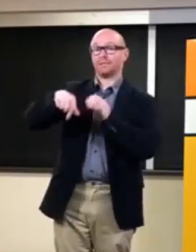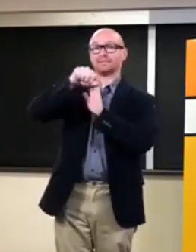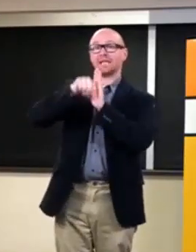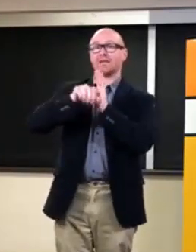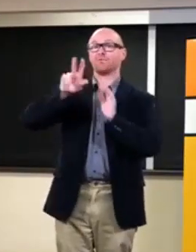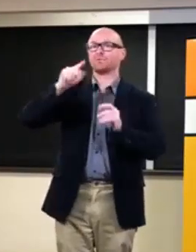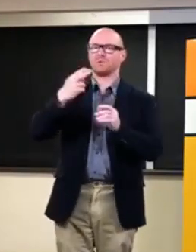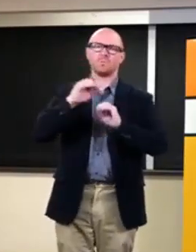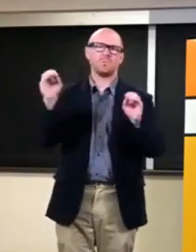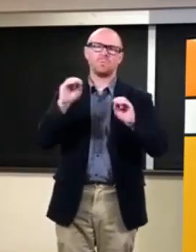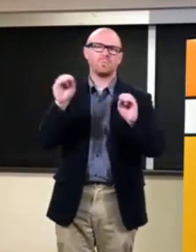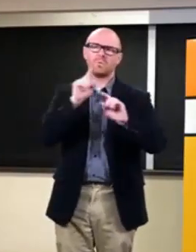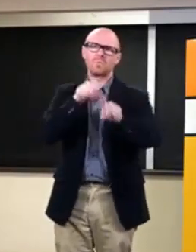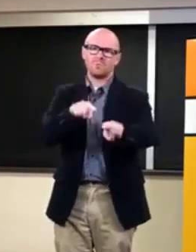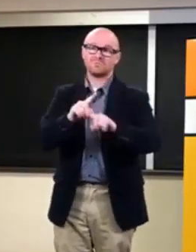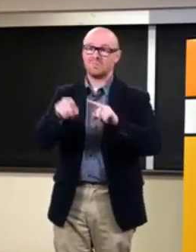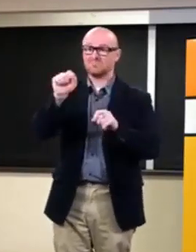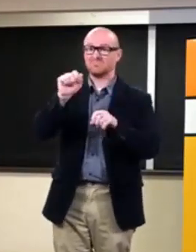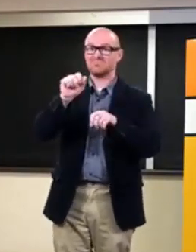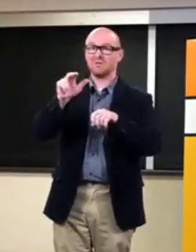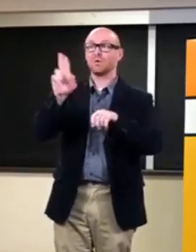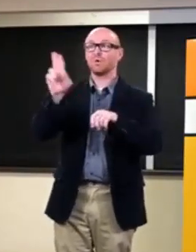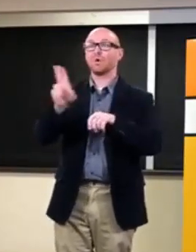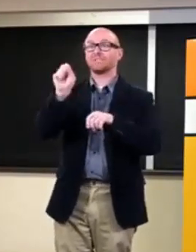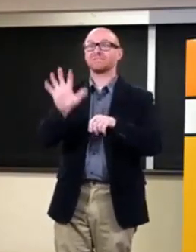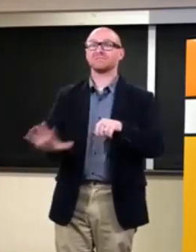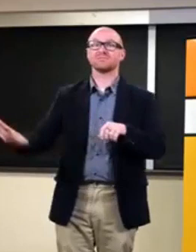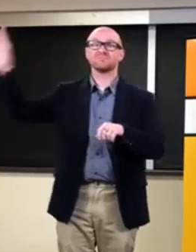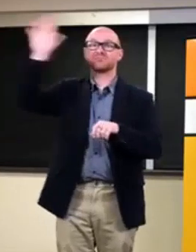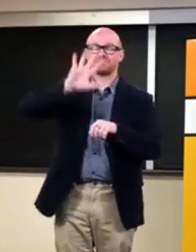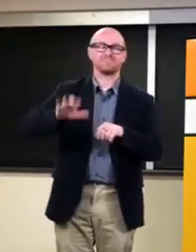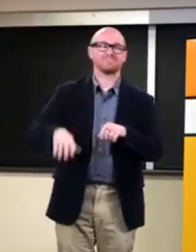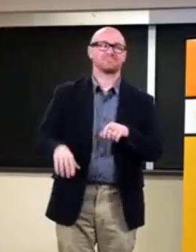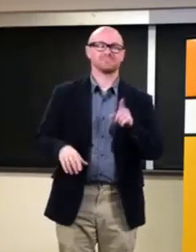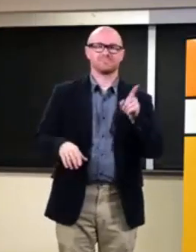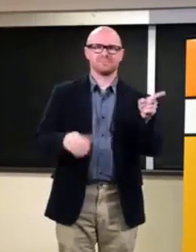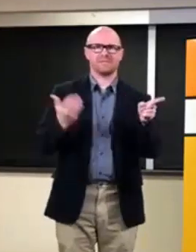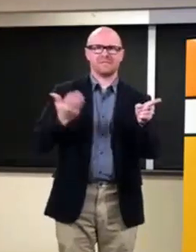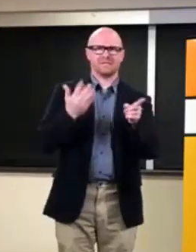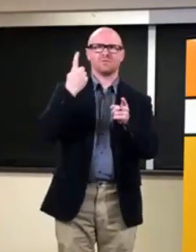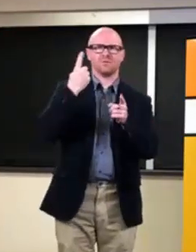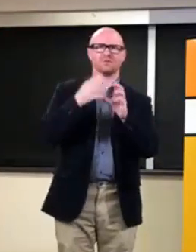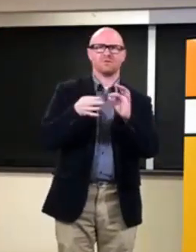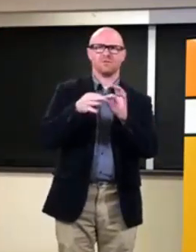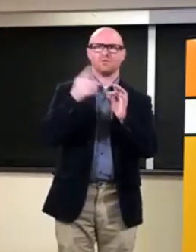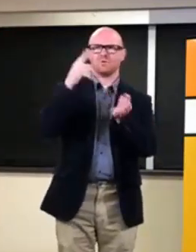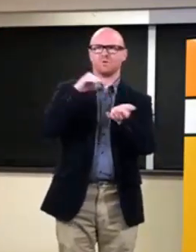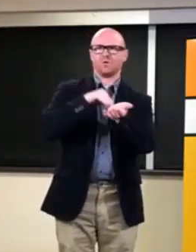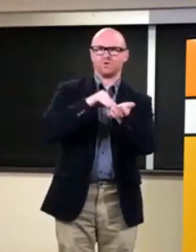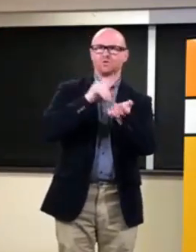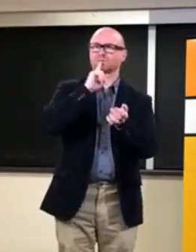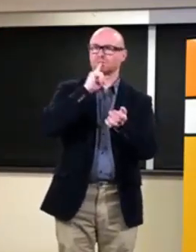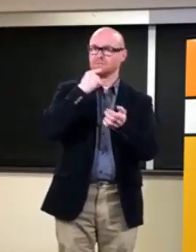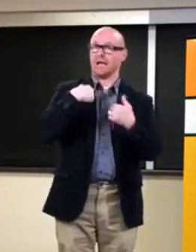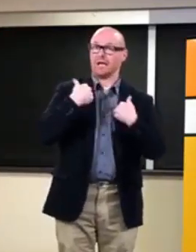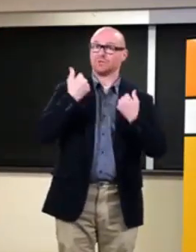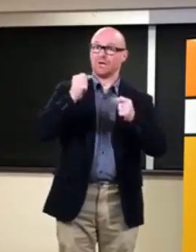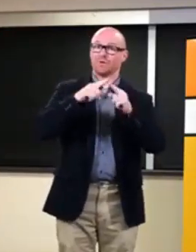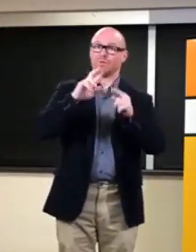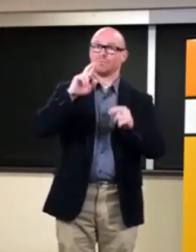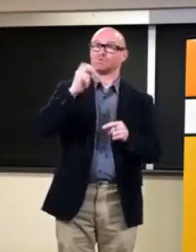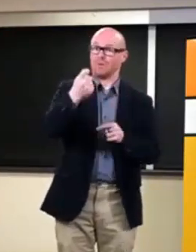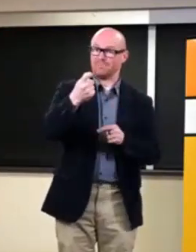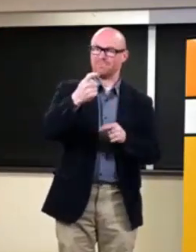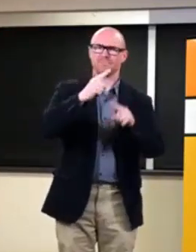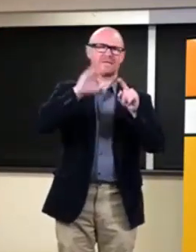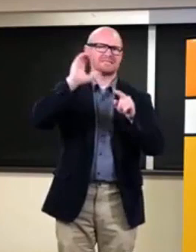that, but that has been reported nationally. Go ahead in the room. Doctor who did tweet out, said, I tried to prescribe it, and the state has